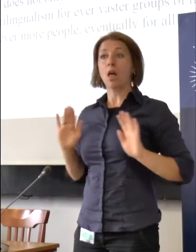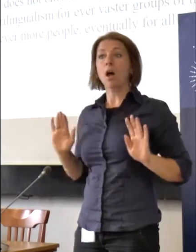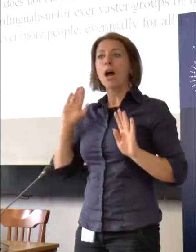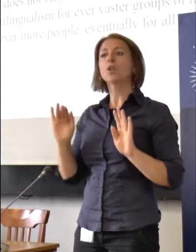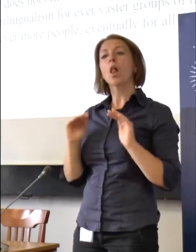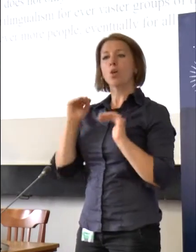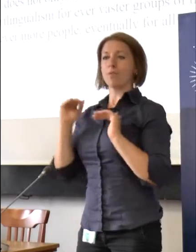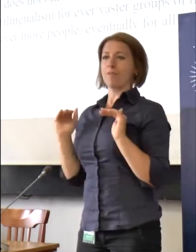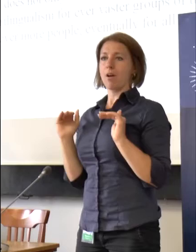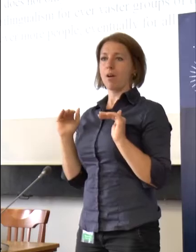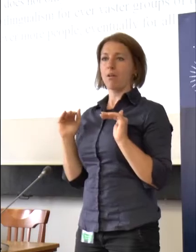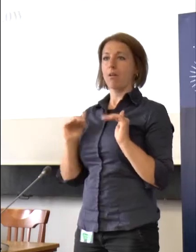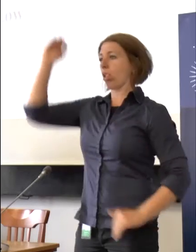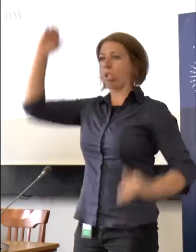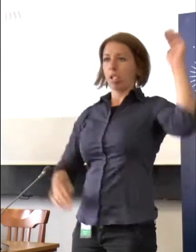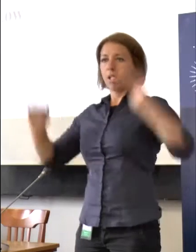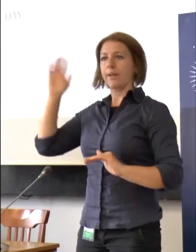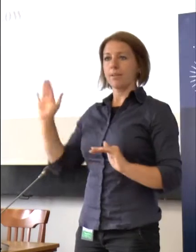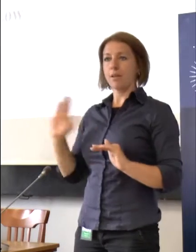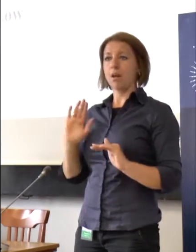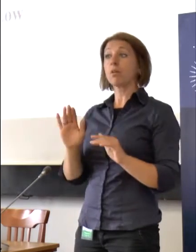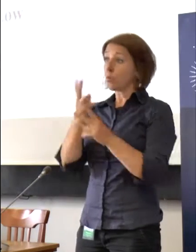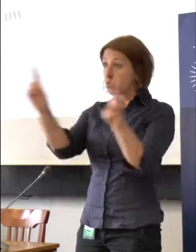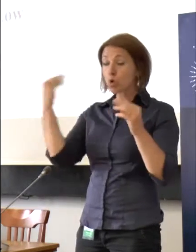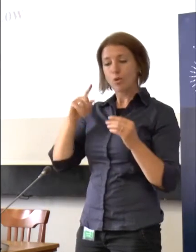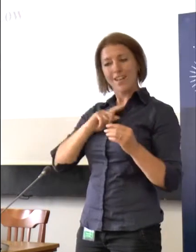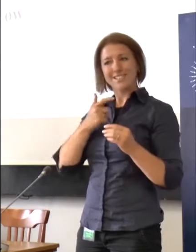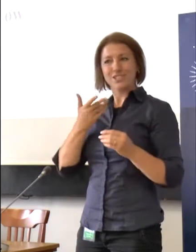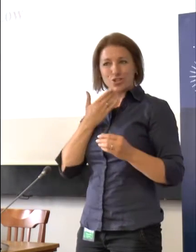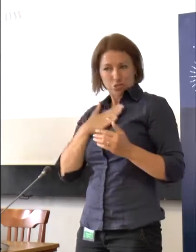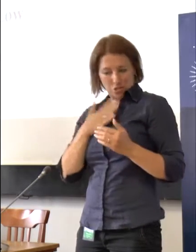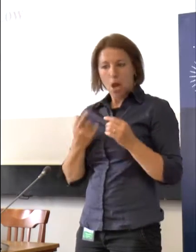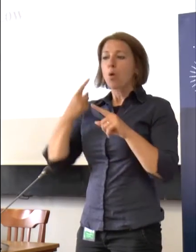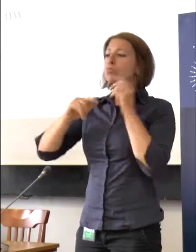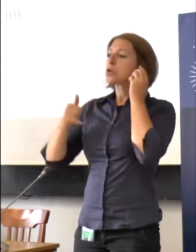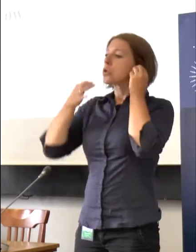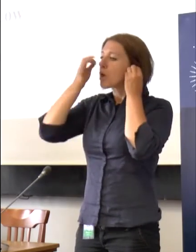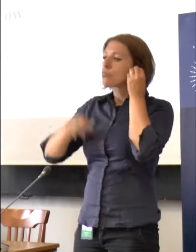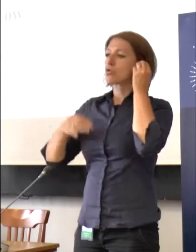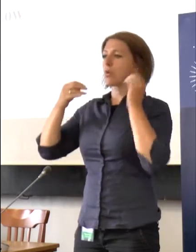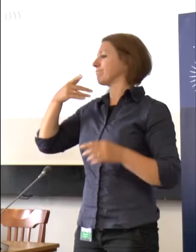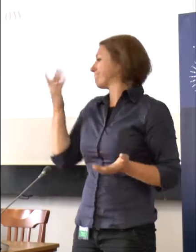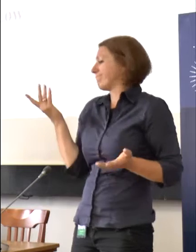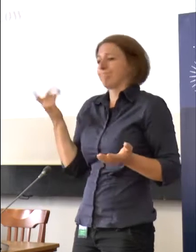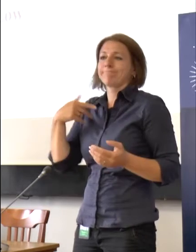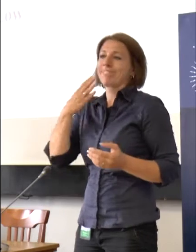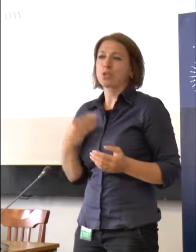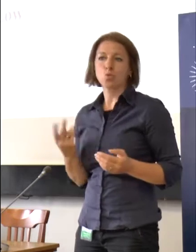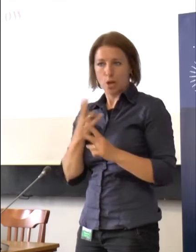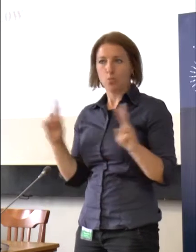No, Mehrsprachigkeit just means this kind of neo-medieval diglossia between English